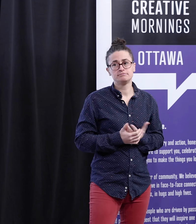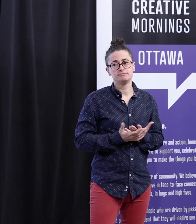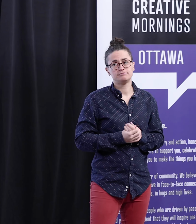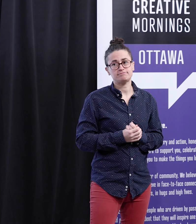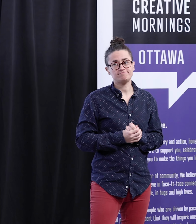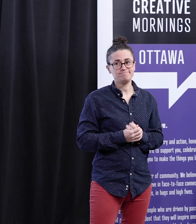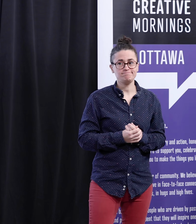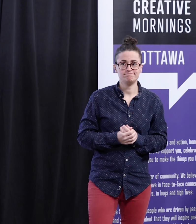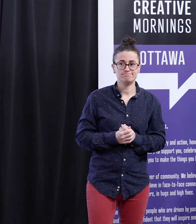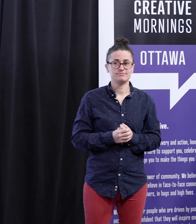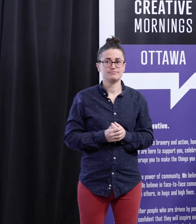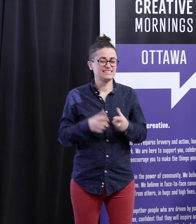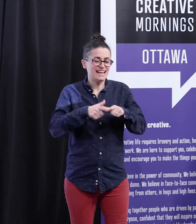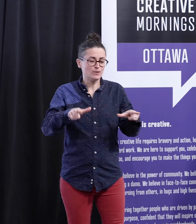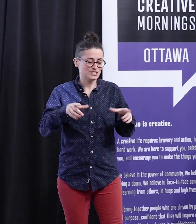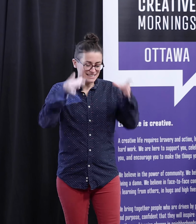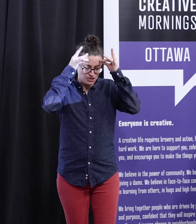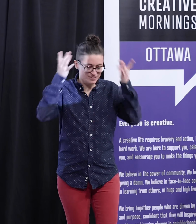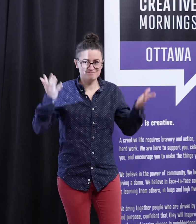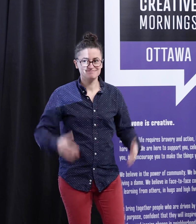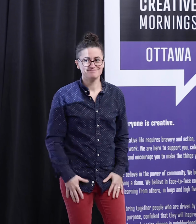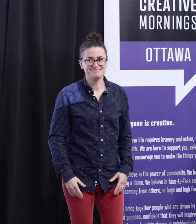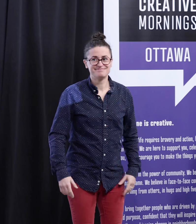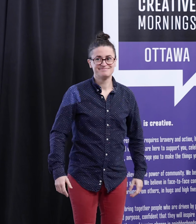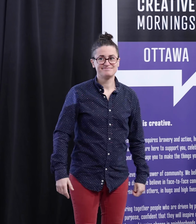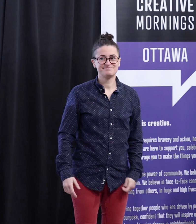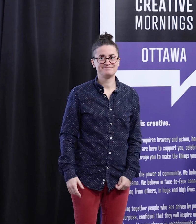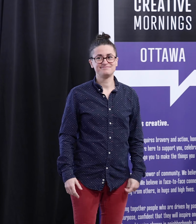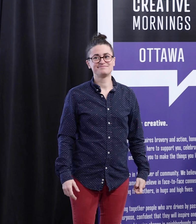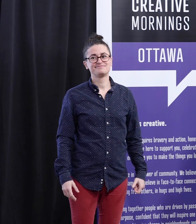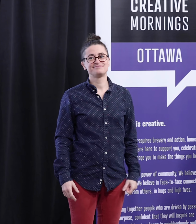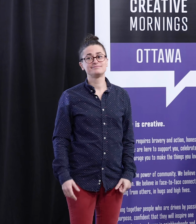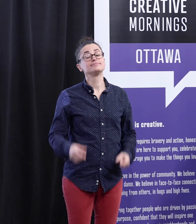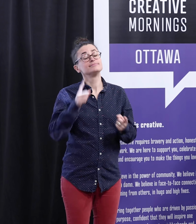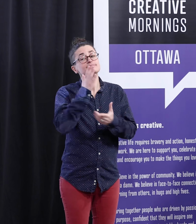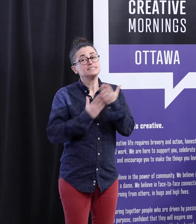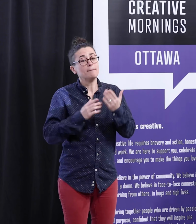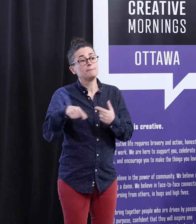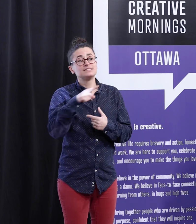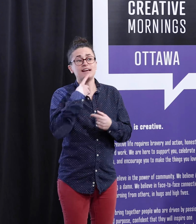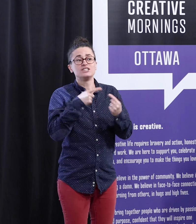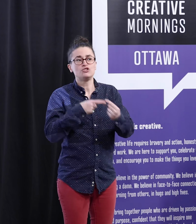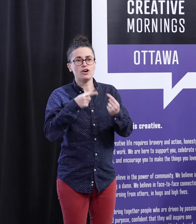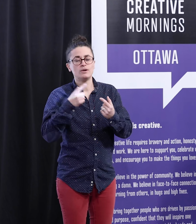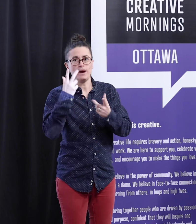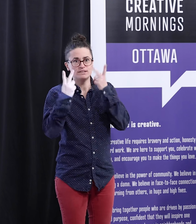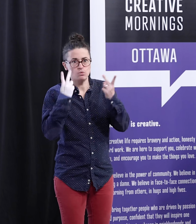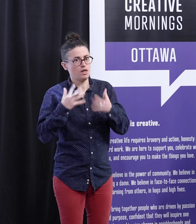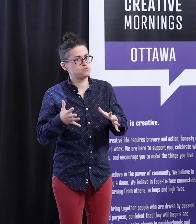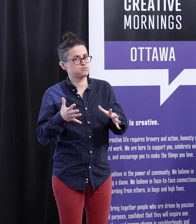said, practice makes perfect. And, you know, we're still learning every day, even after 20 years. So, yeah. And even I would also